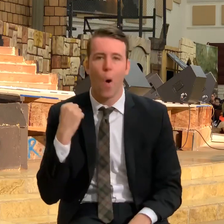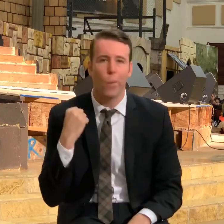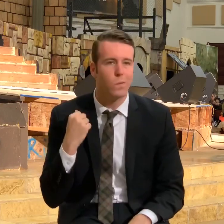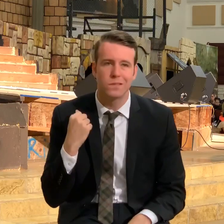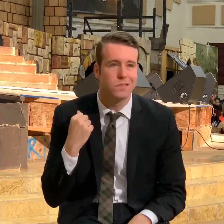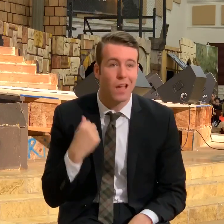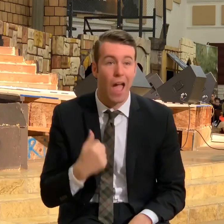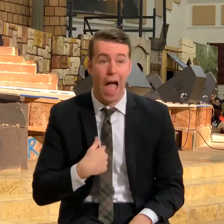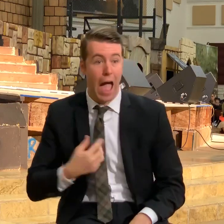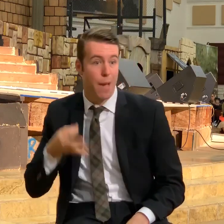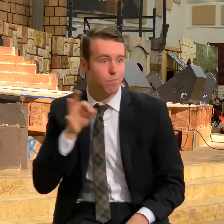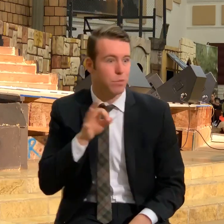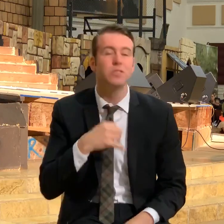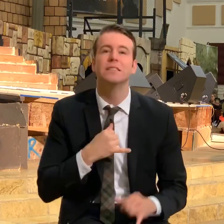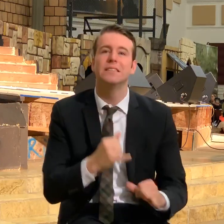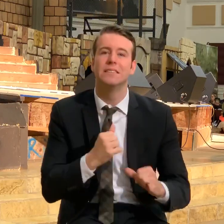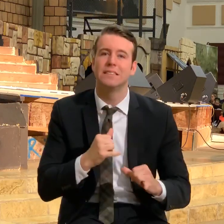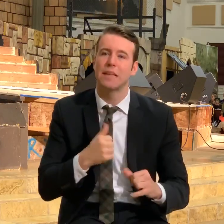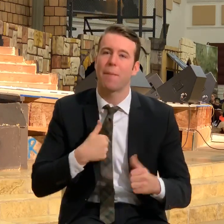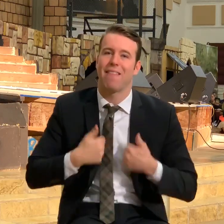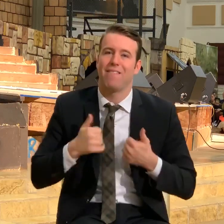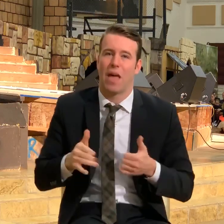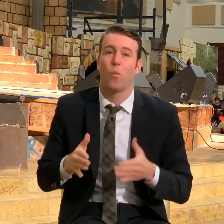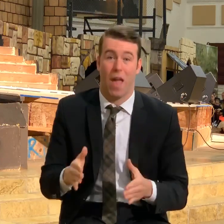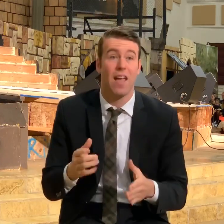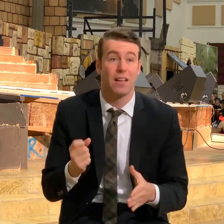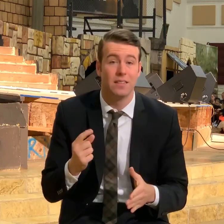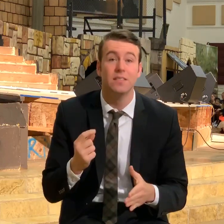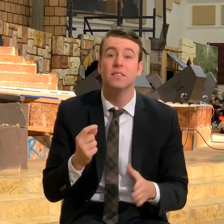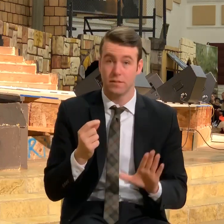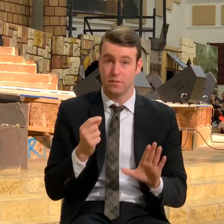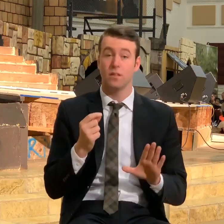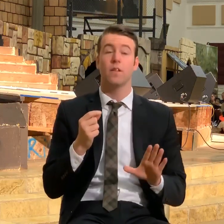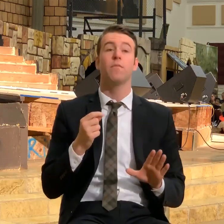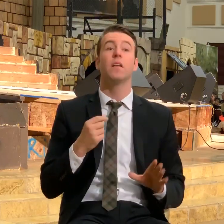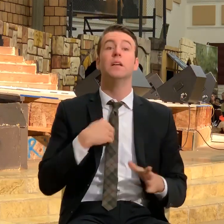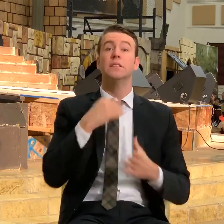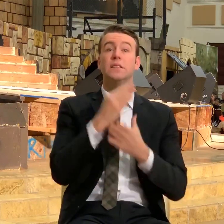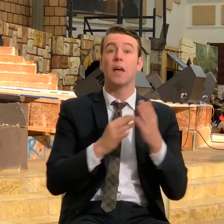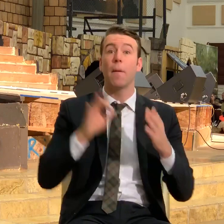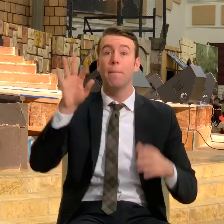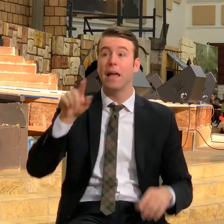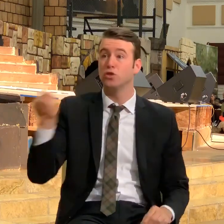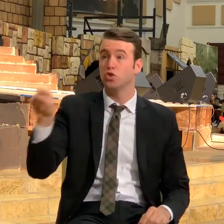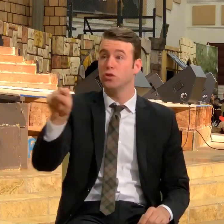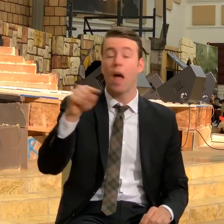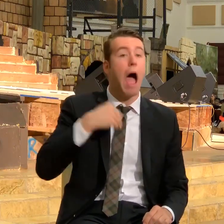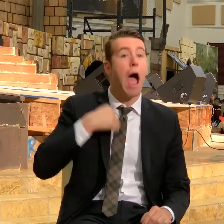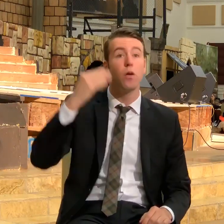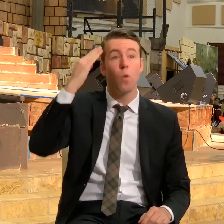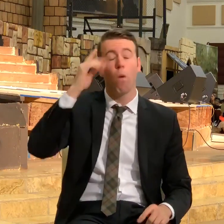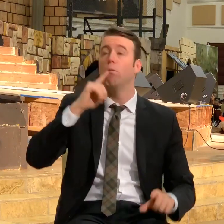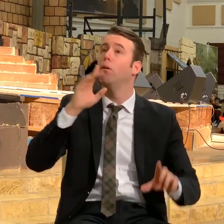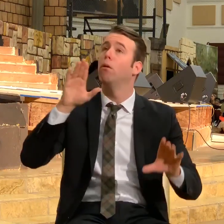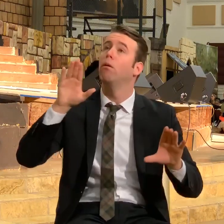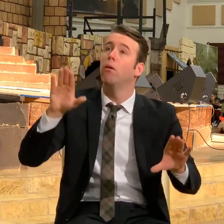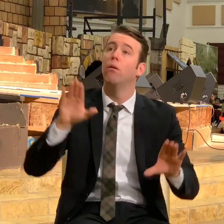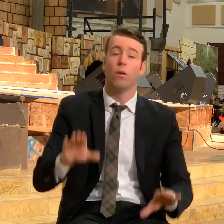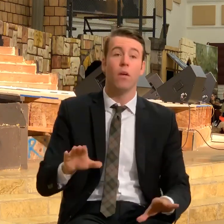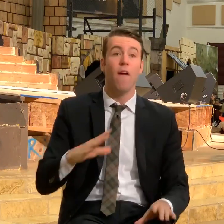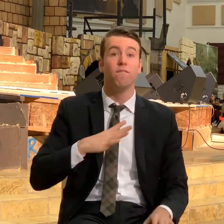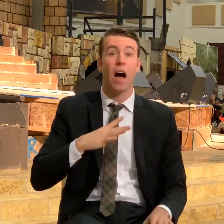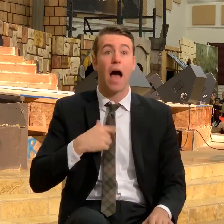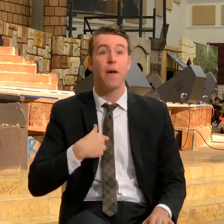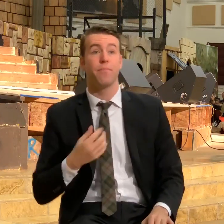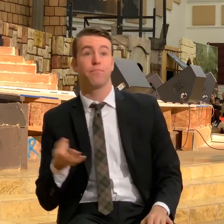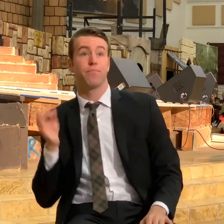So I understand in my ministry, there are good people. I can name two or three families right now that are good people. And